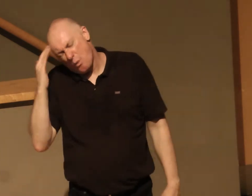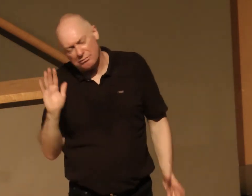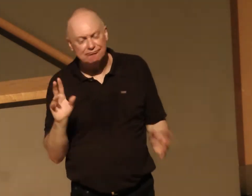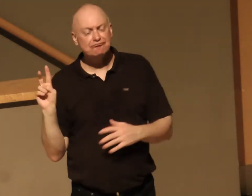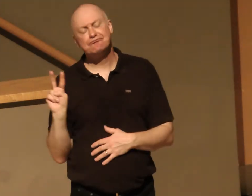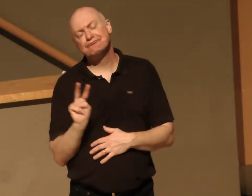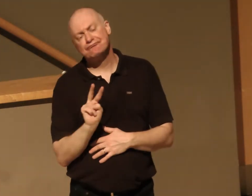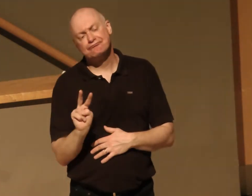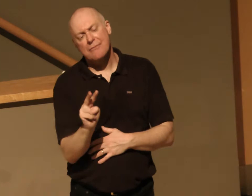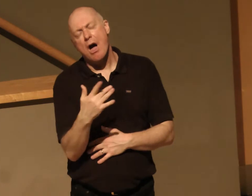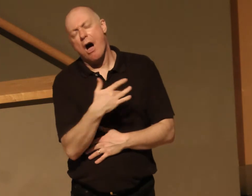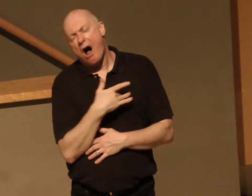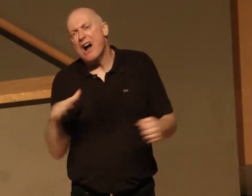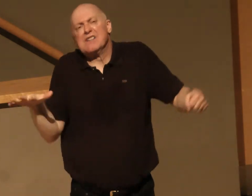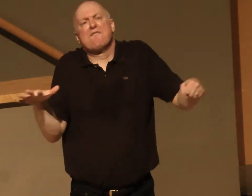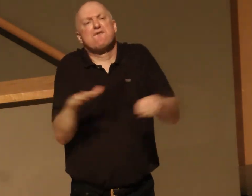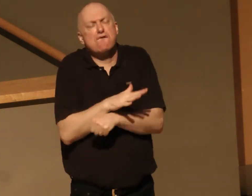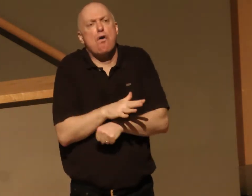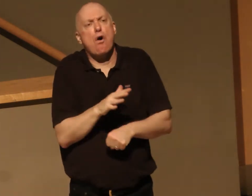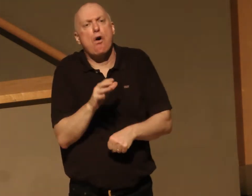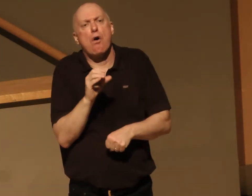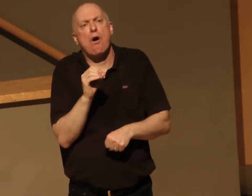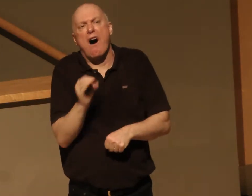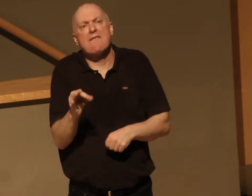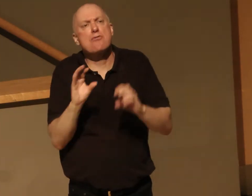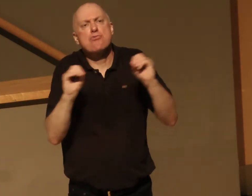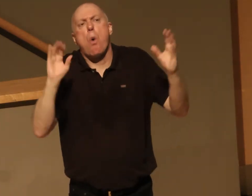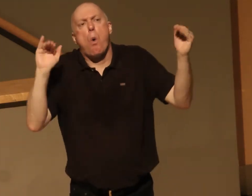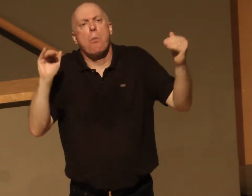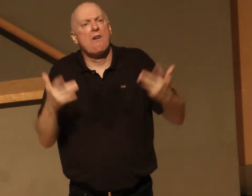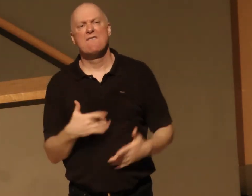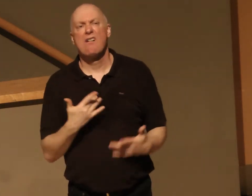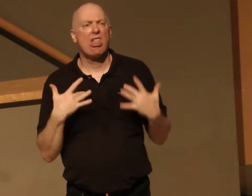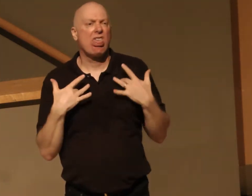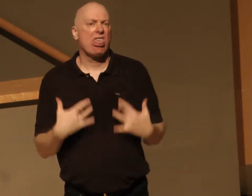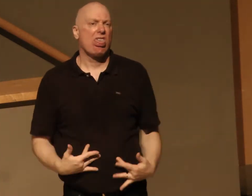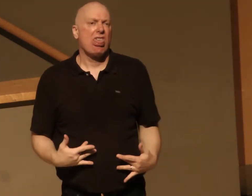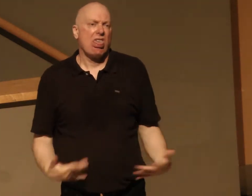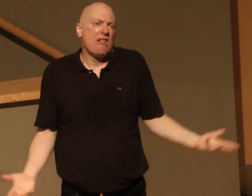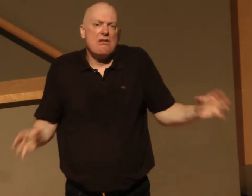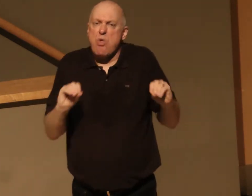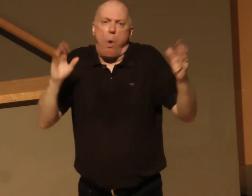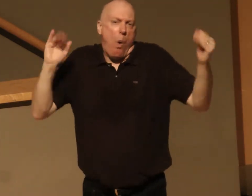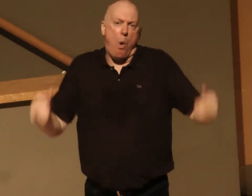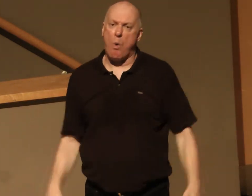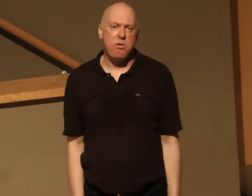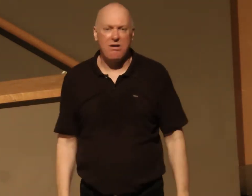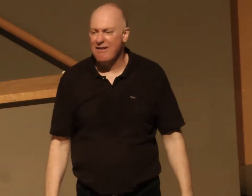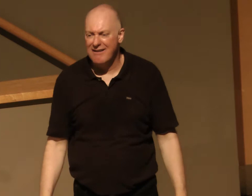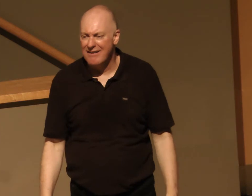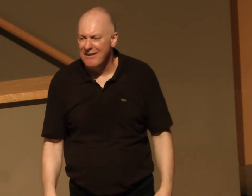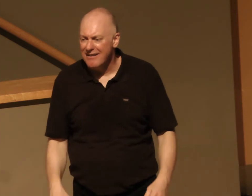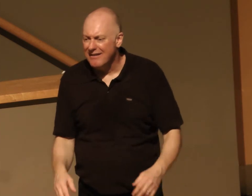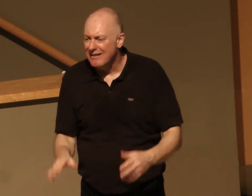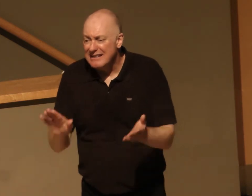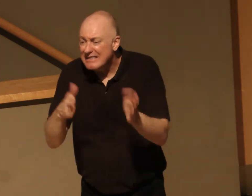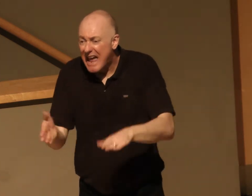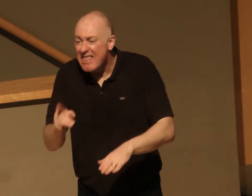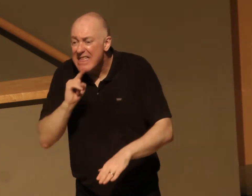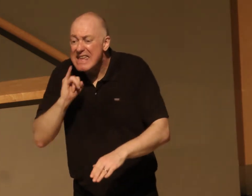with hearts that are filled with a sense of hopelessness because there's nothing more final than death. And they're not